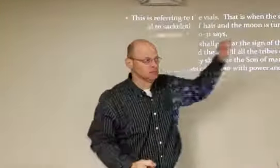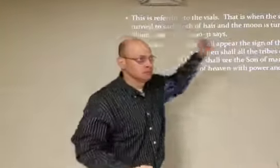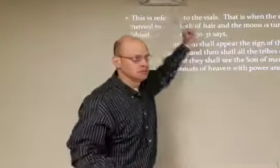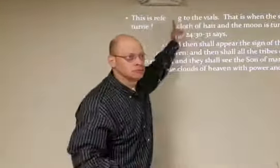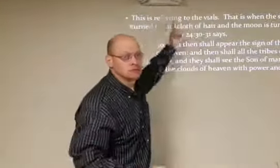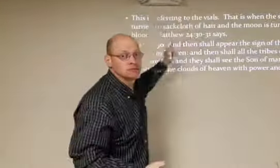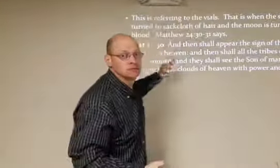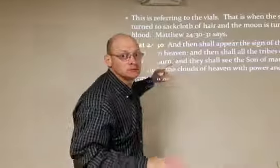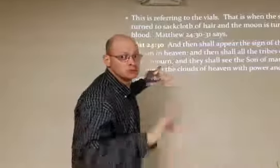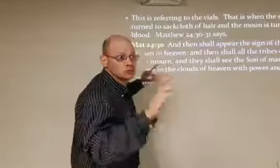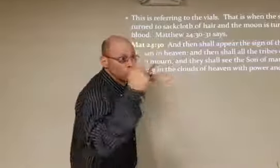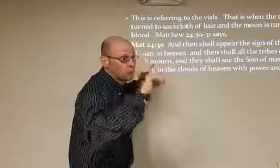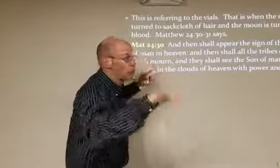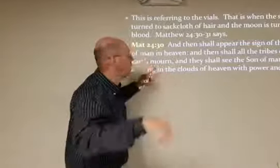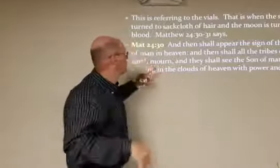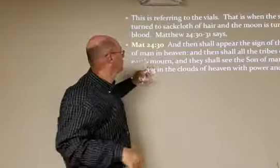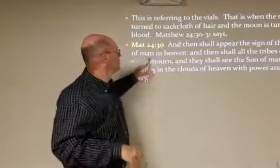in the appearing from the east.